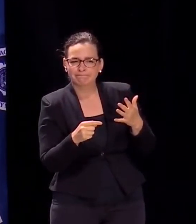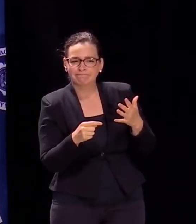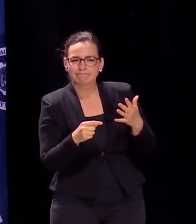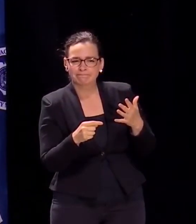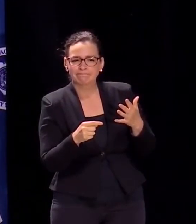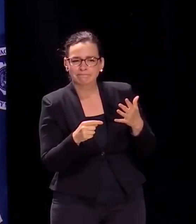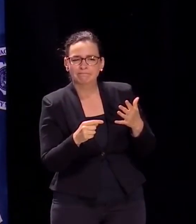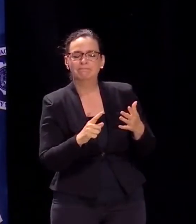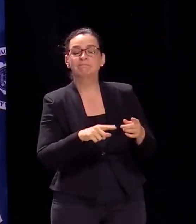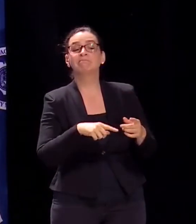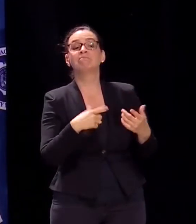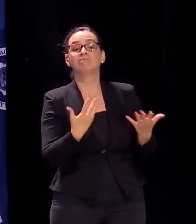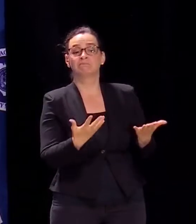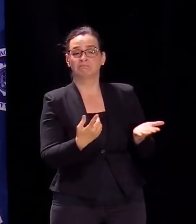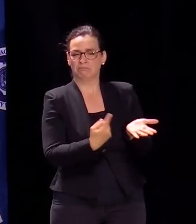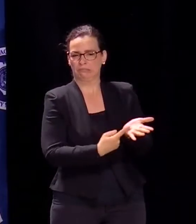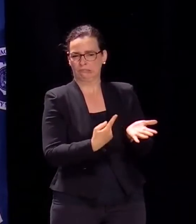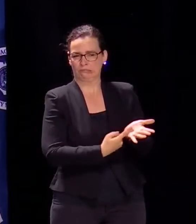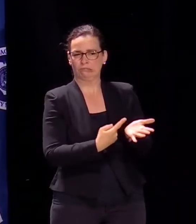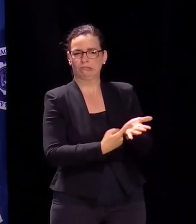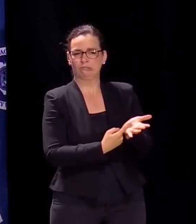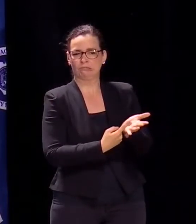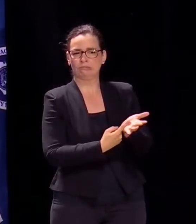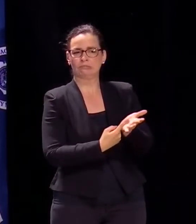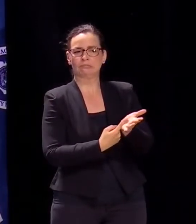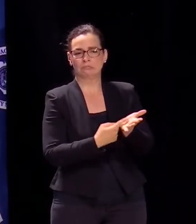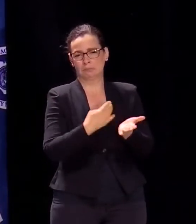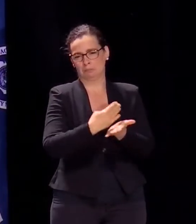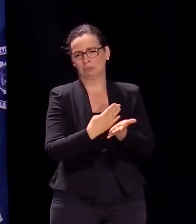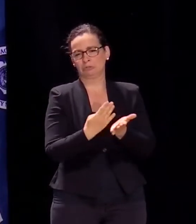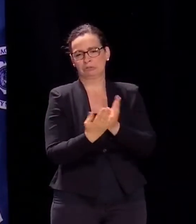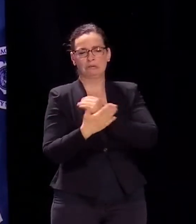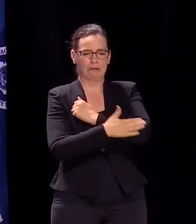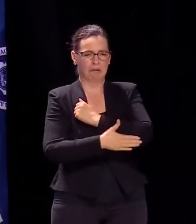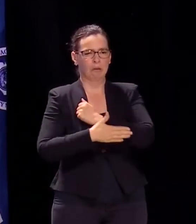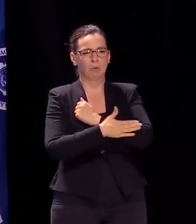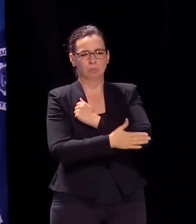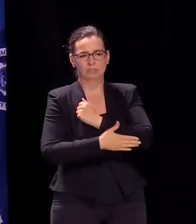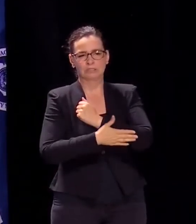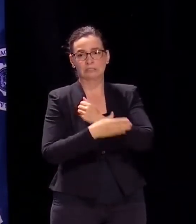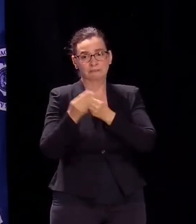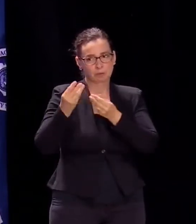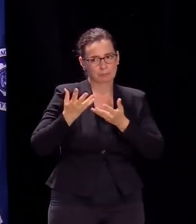on some of the county budget challenges as we got more information today.